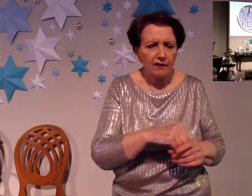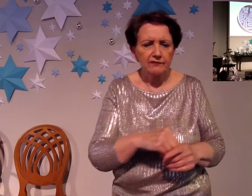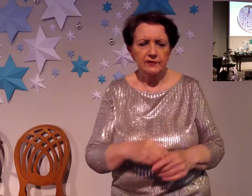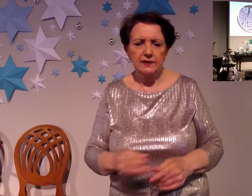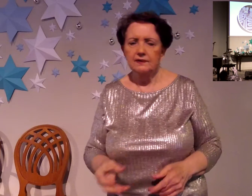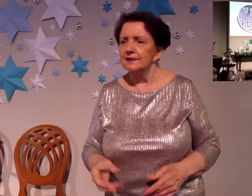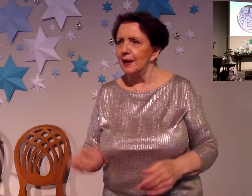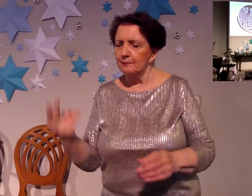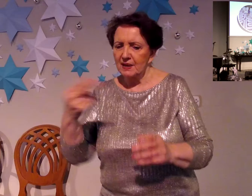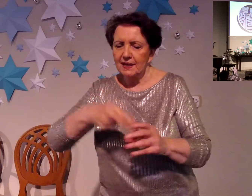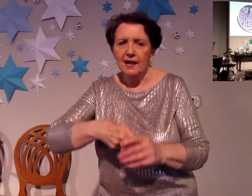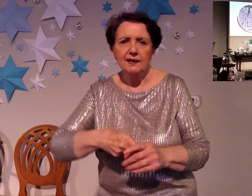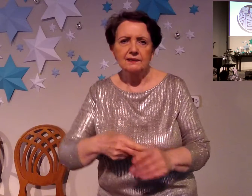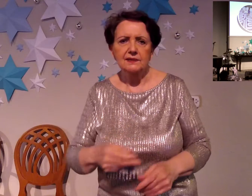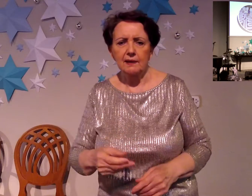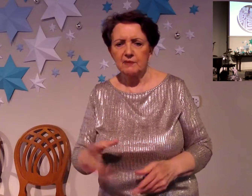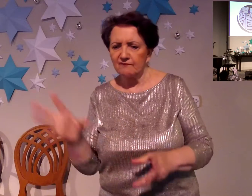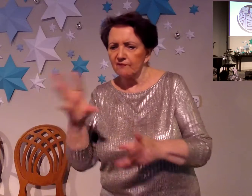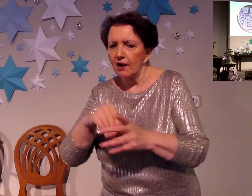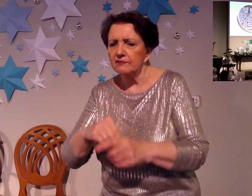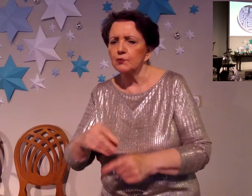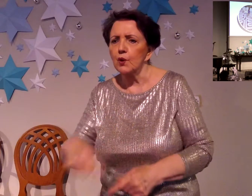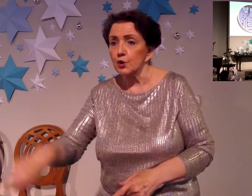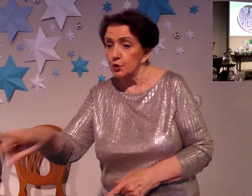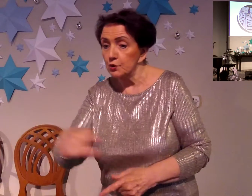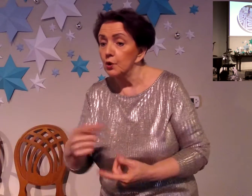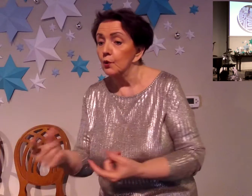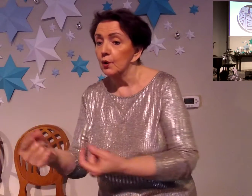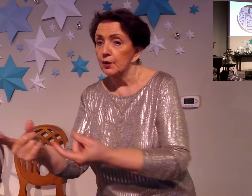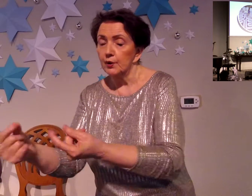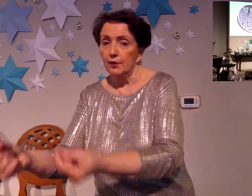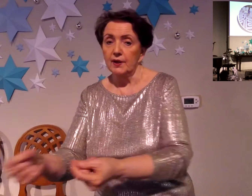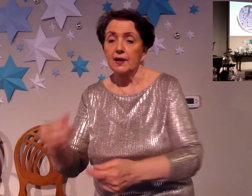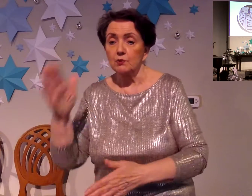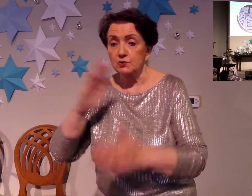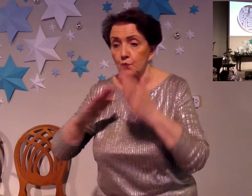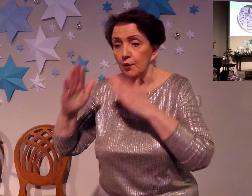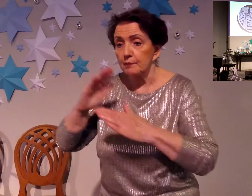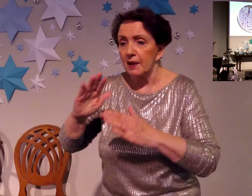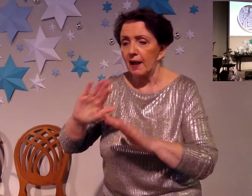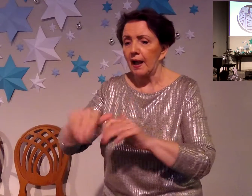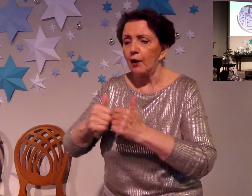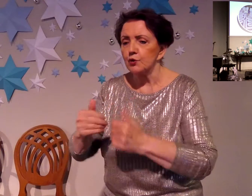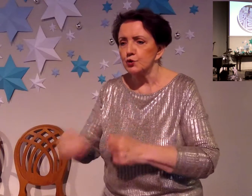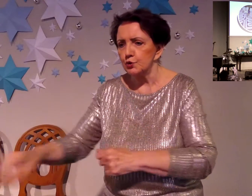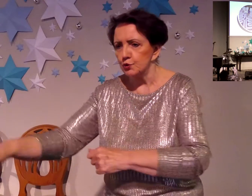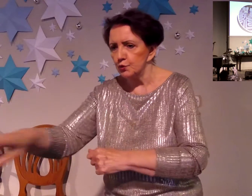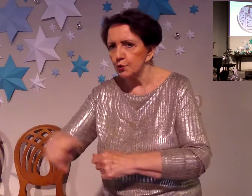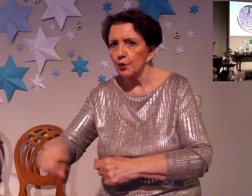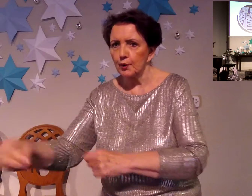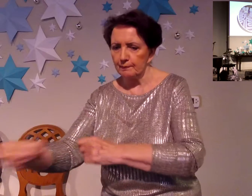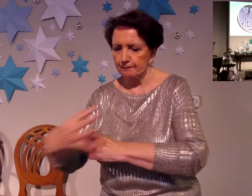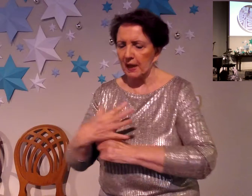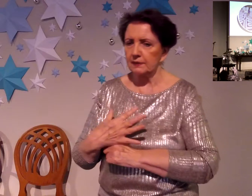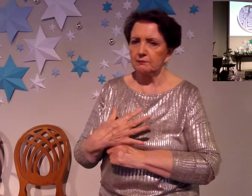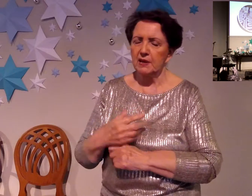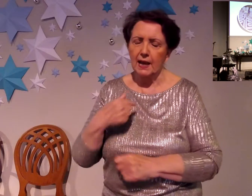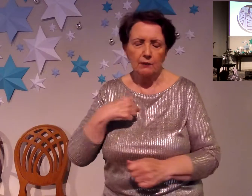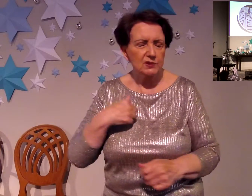all involved in what you were doing, and I was worrying about how that was impacting, and right, and I was in